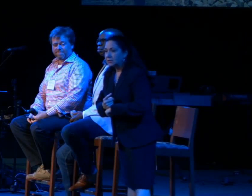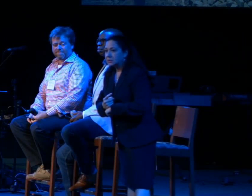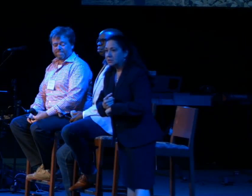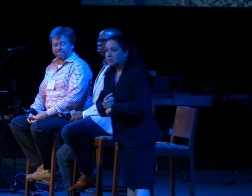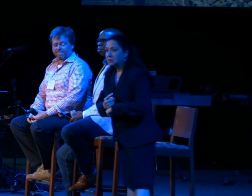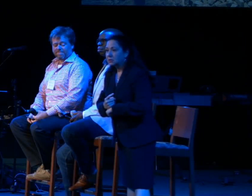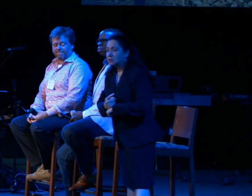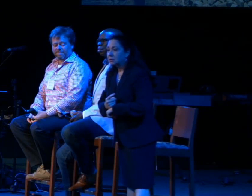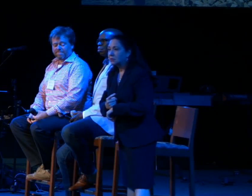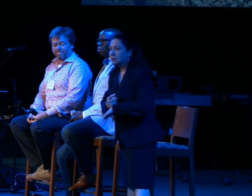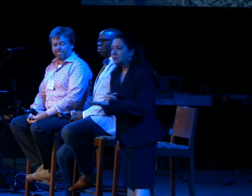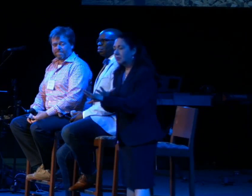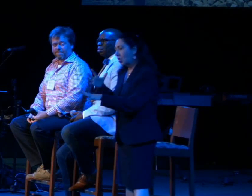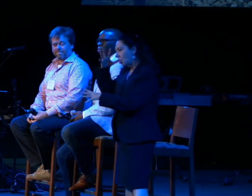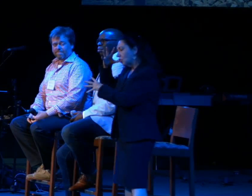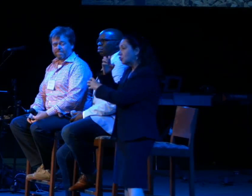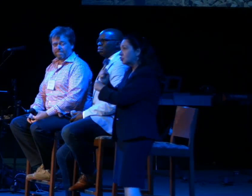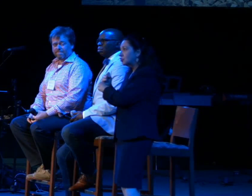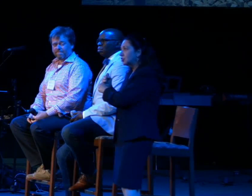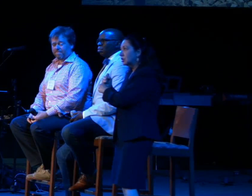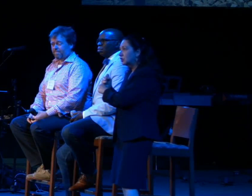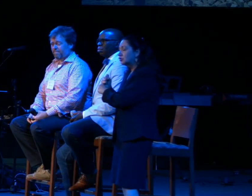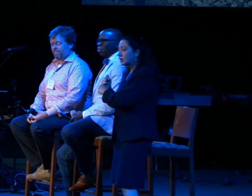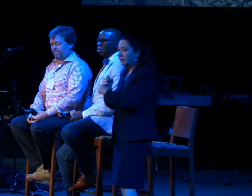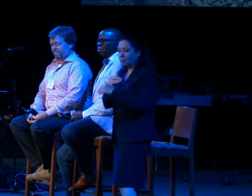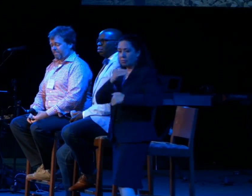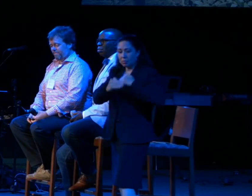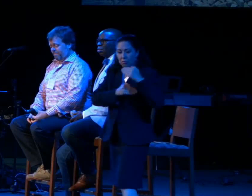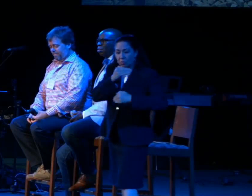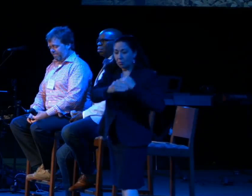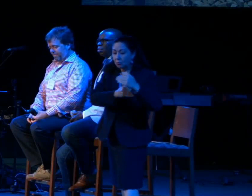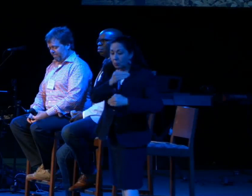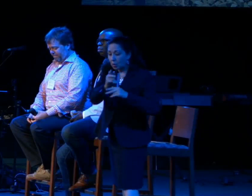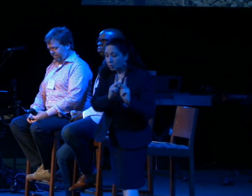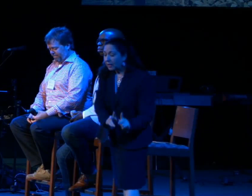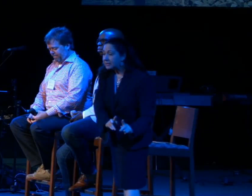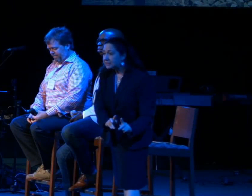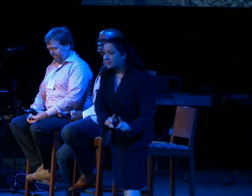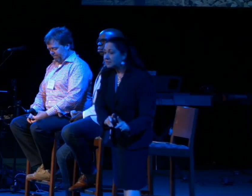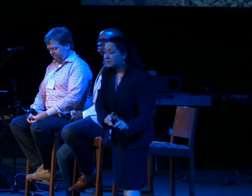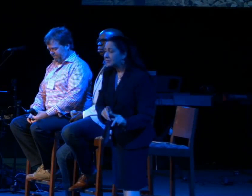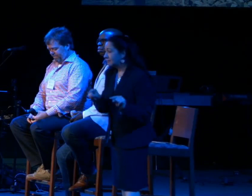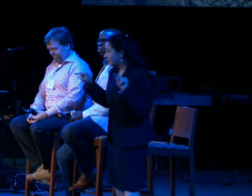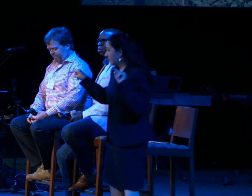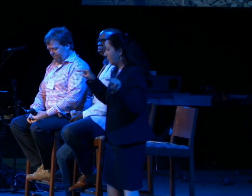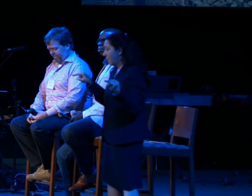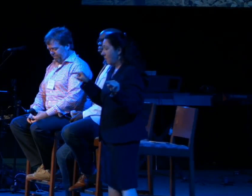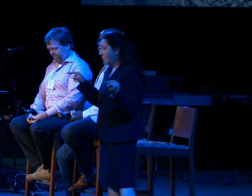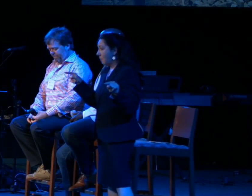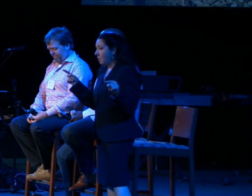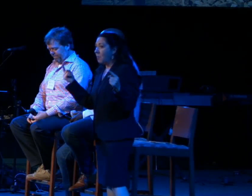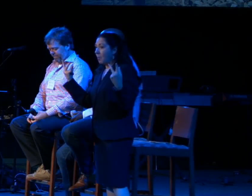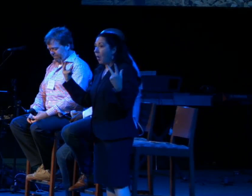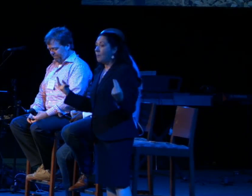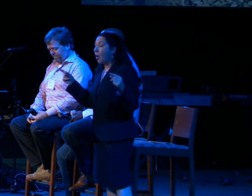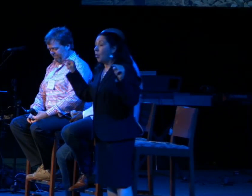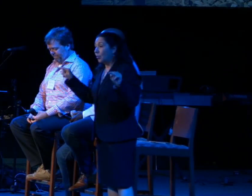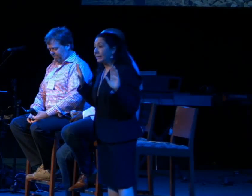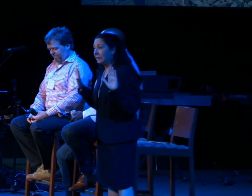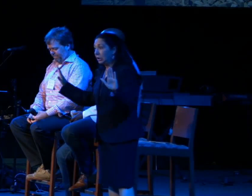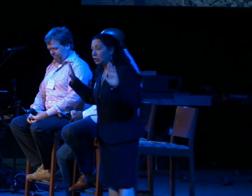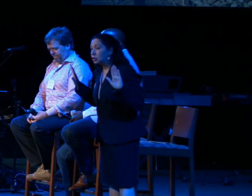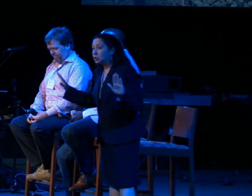So traditionalists, progressives, we need you to sing your song.